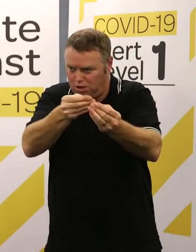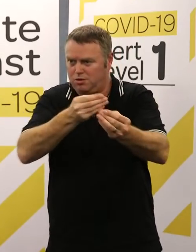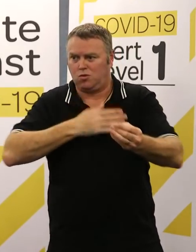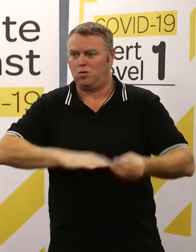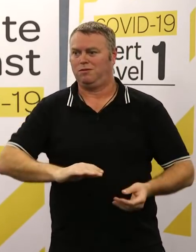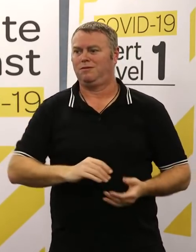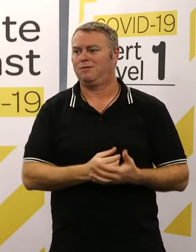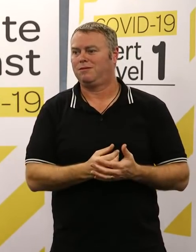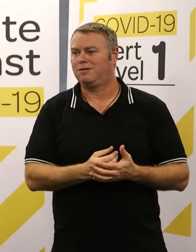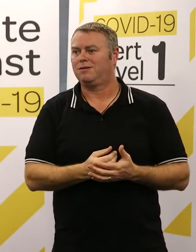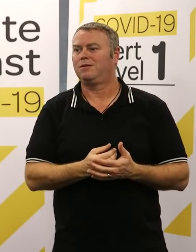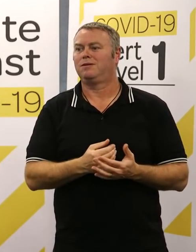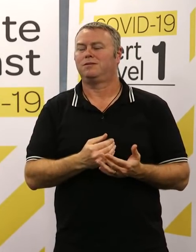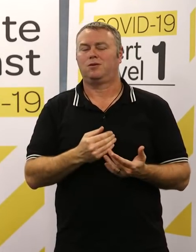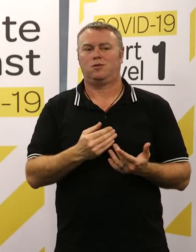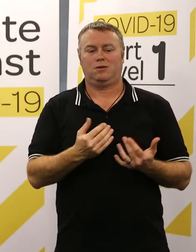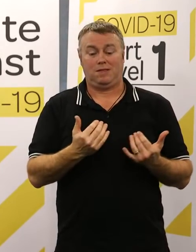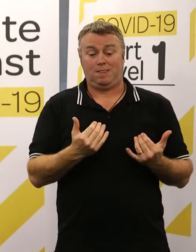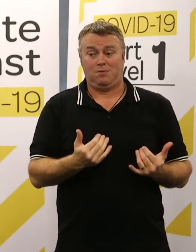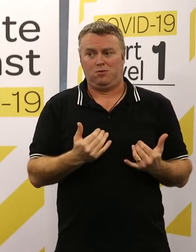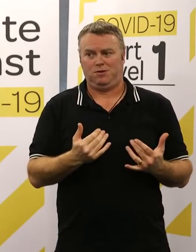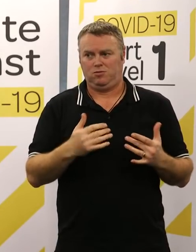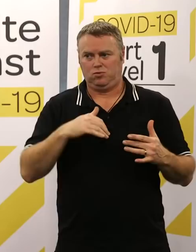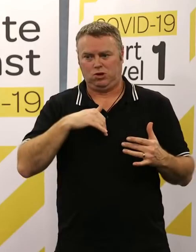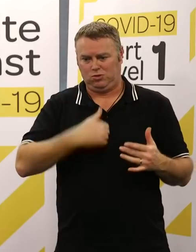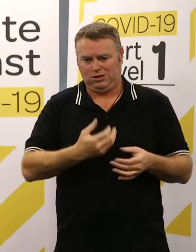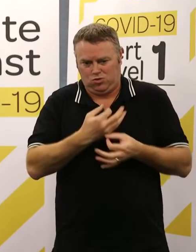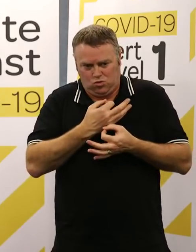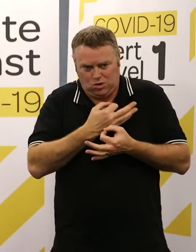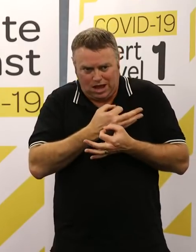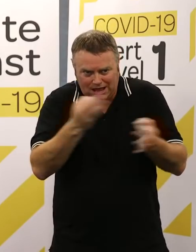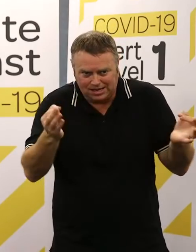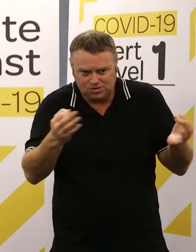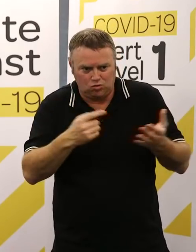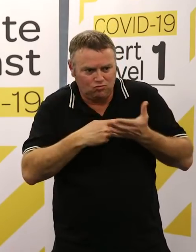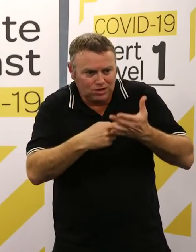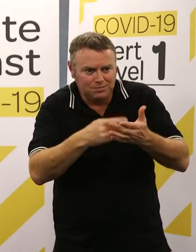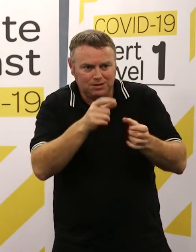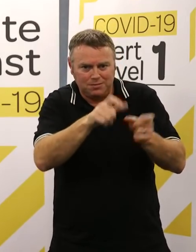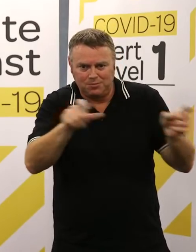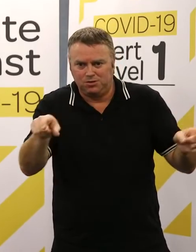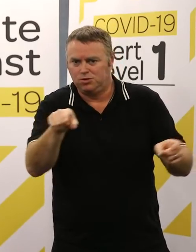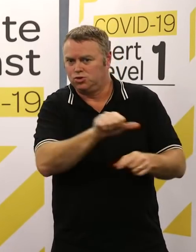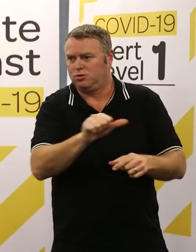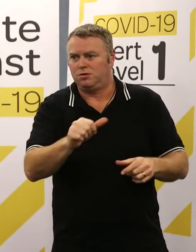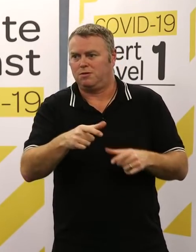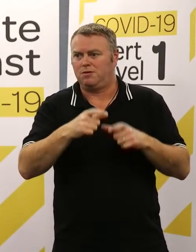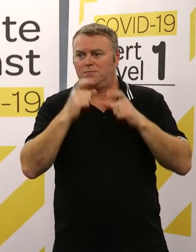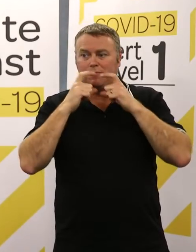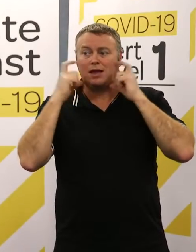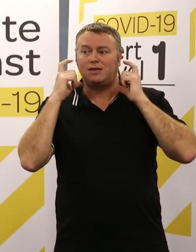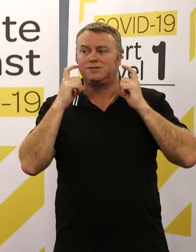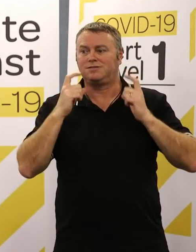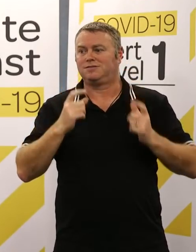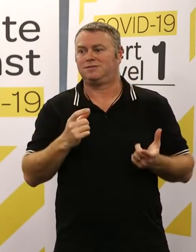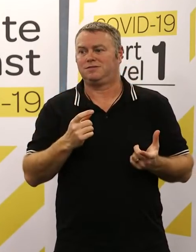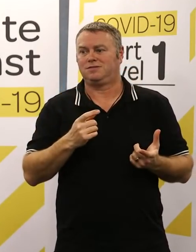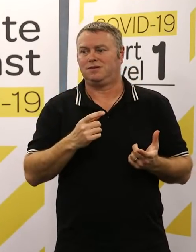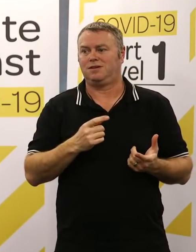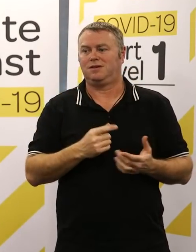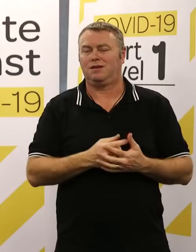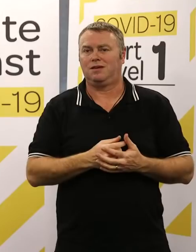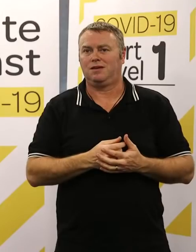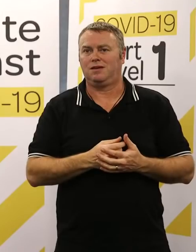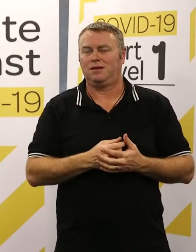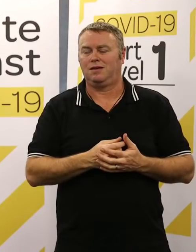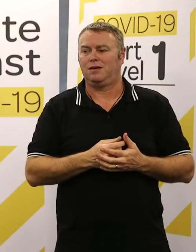to ask people to use masks routinely. One of the arguments is that can start to essentially normalise and